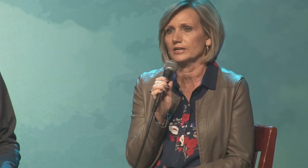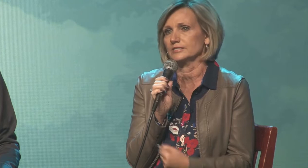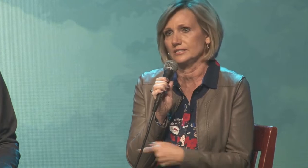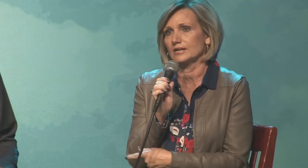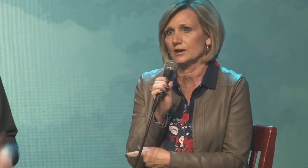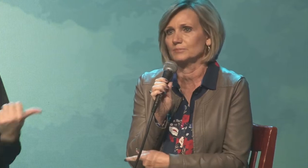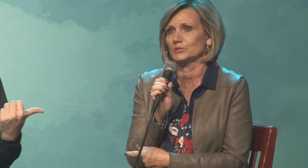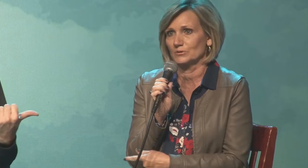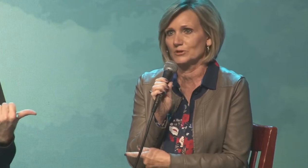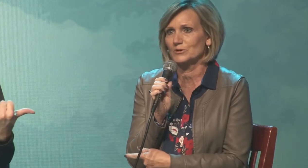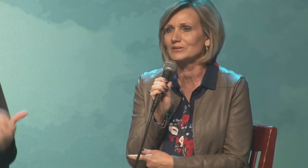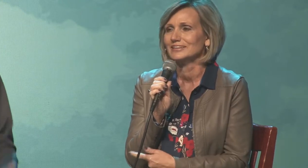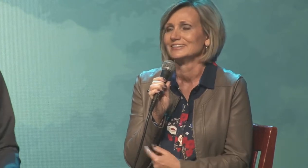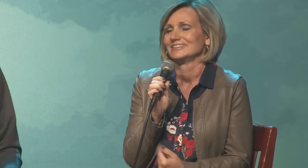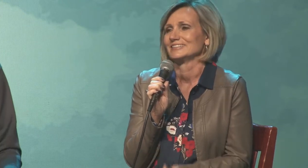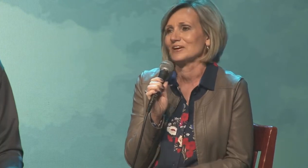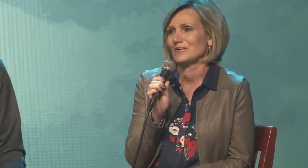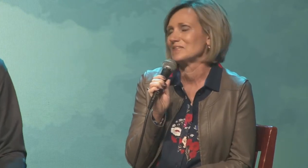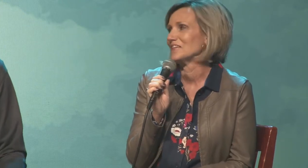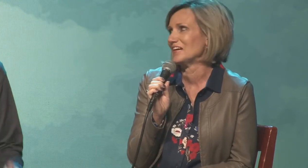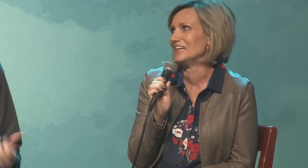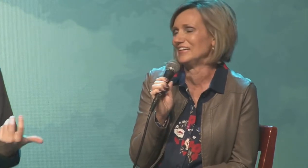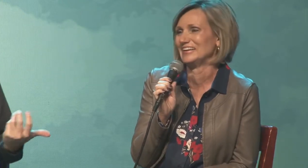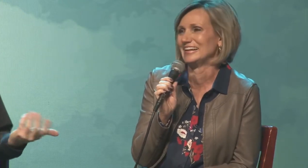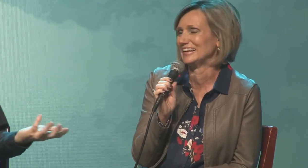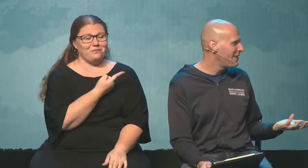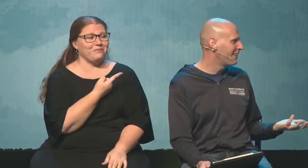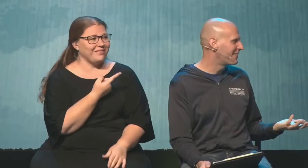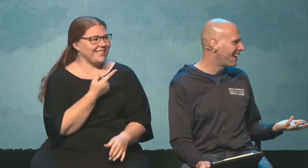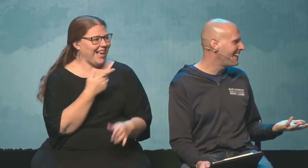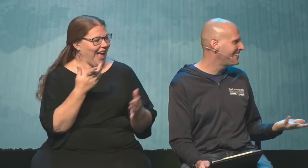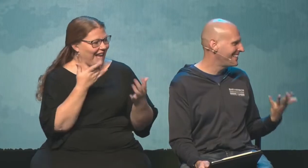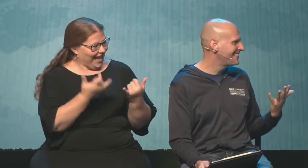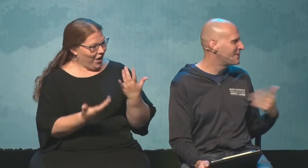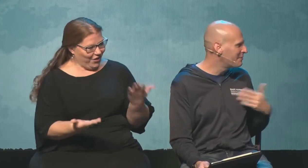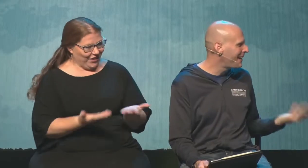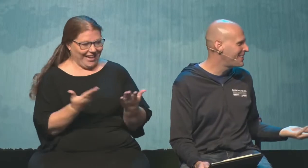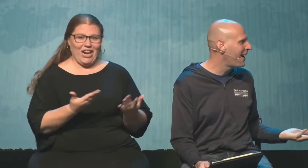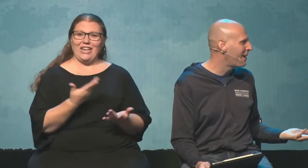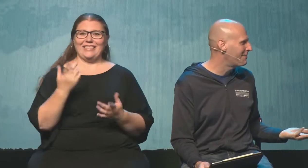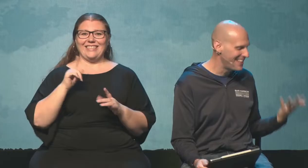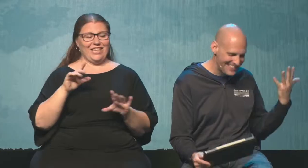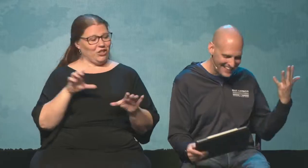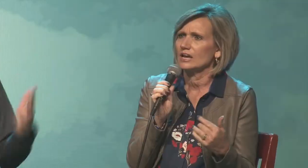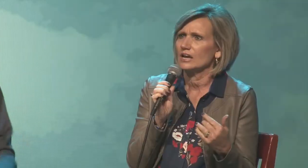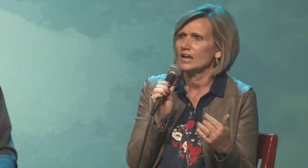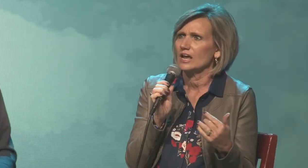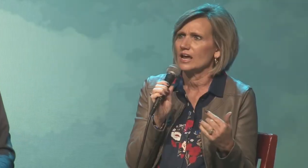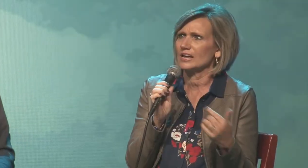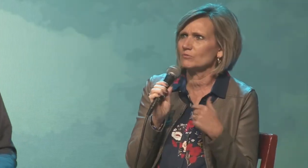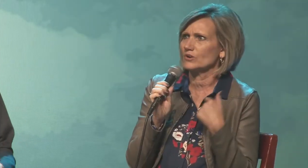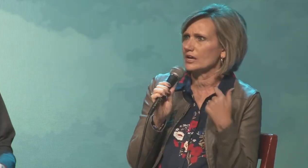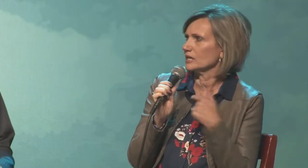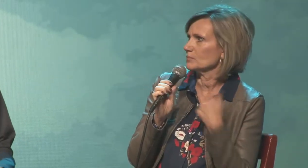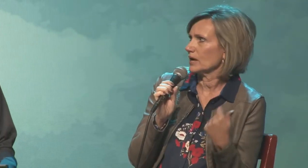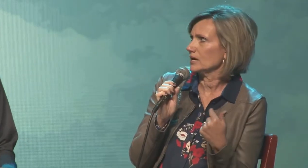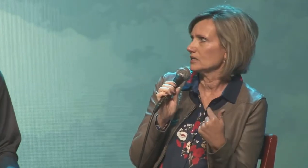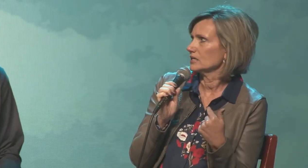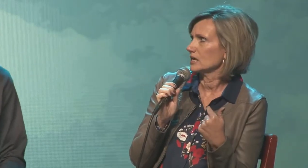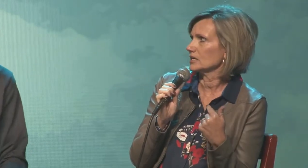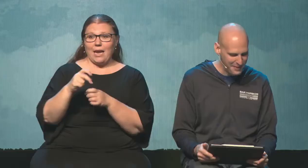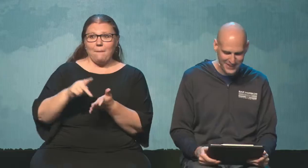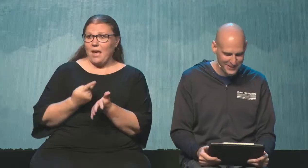for because he comes through. So now you're up here, right? And here I doing am. My job. That's the whole point. And we're not getting